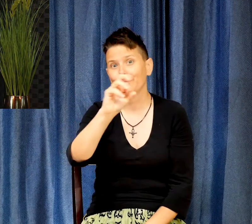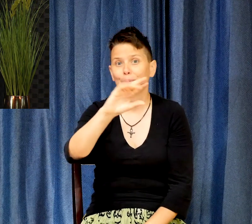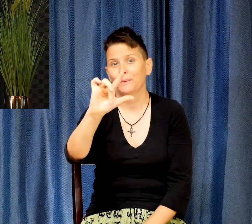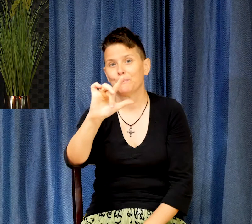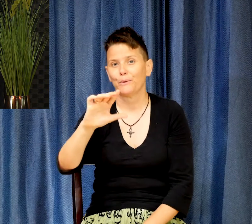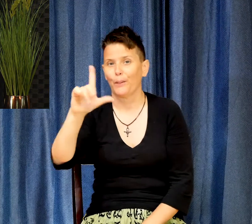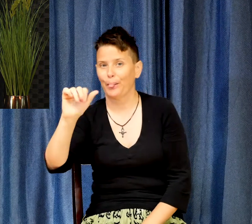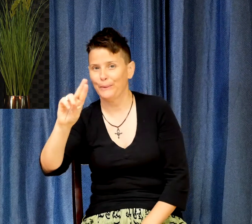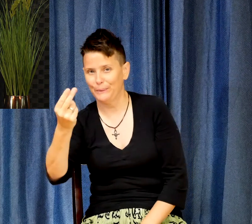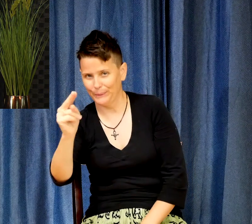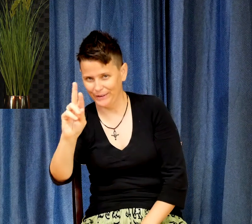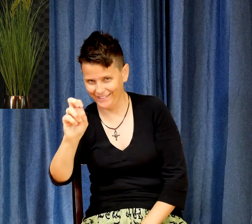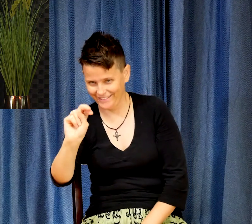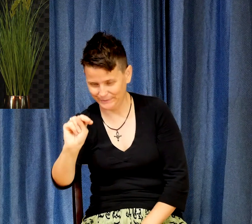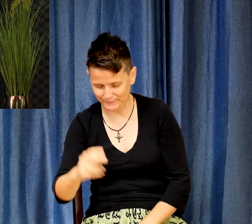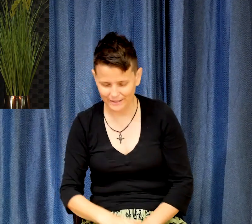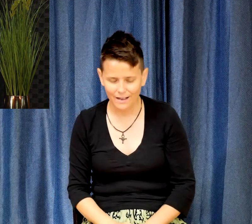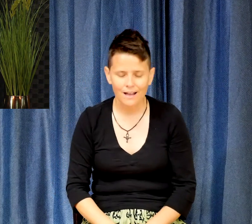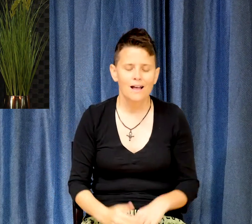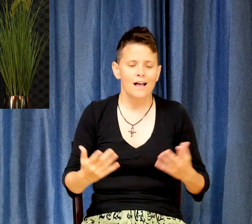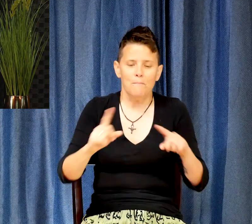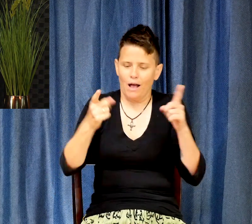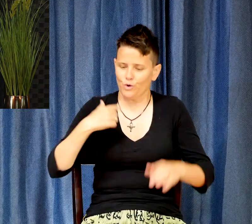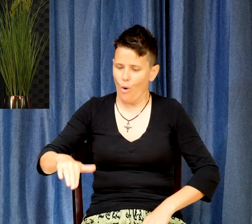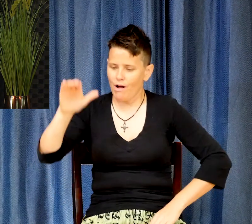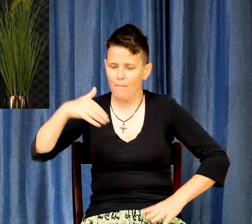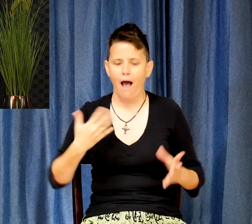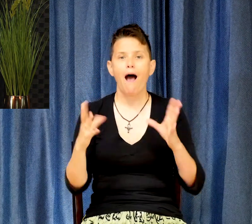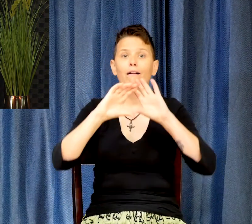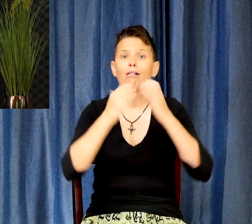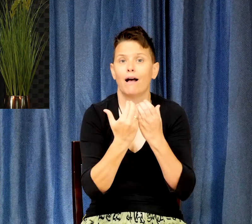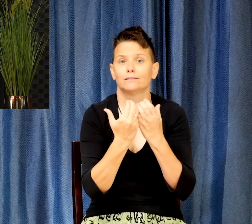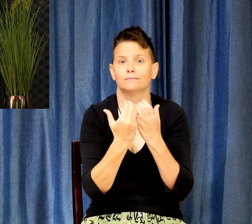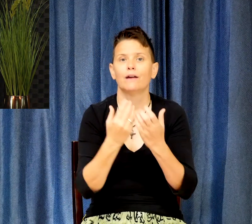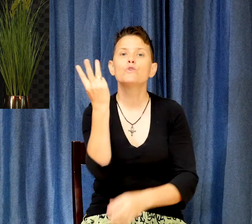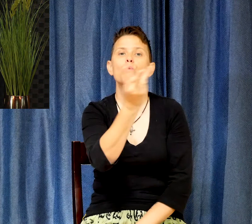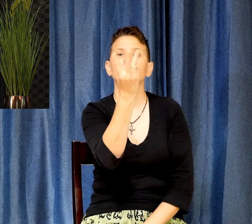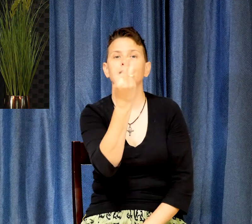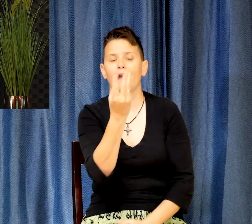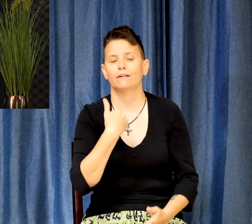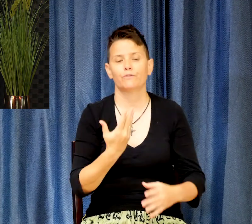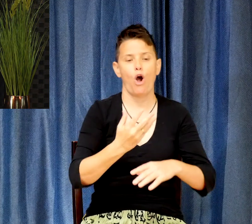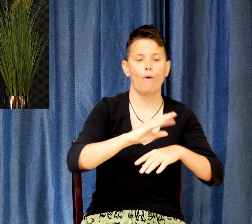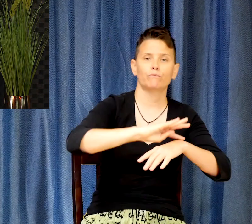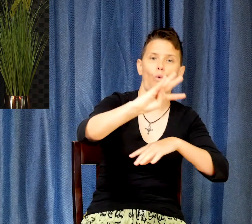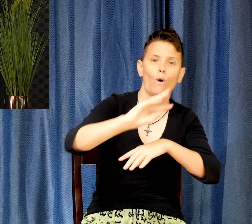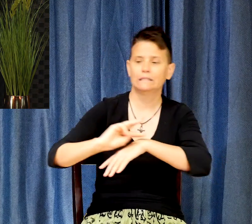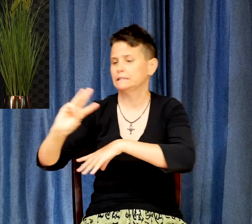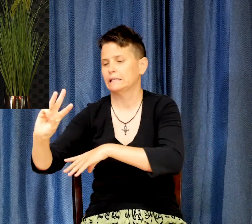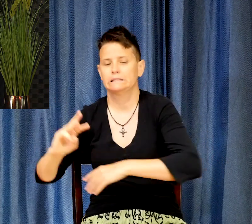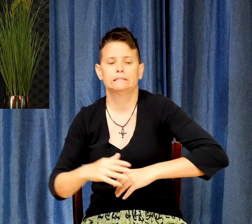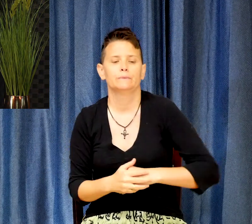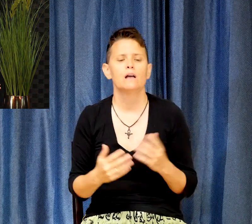sit around the table every Wednesday from 4 to 6 p.m. in these confirmation classes. And there's not a lot I